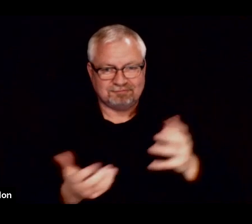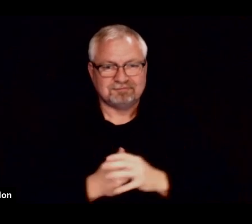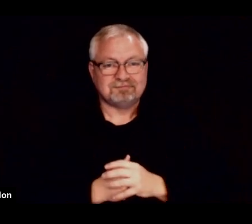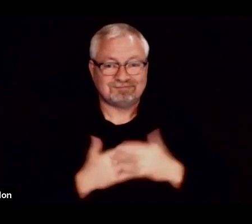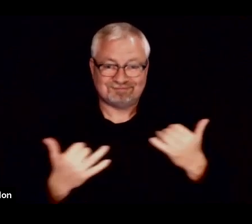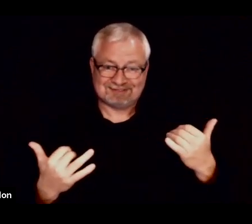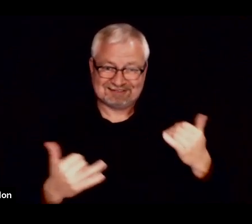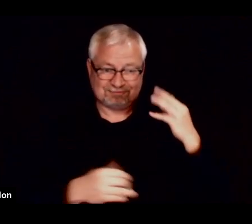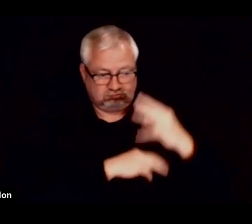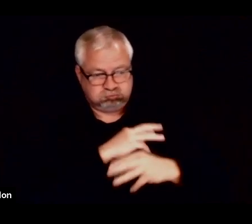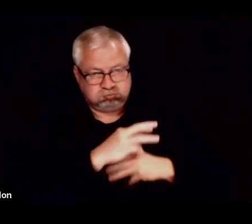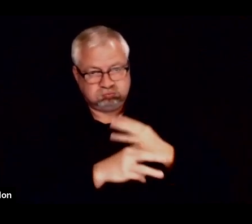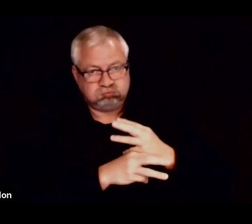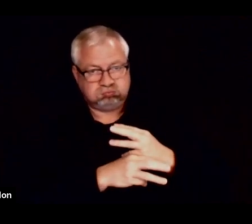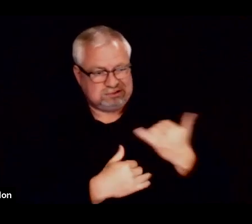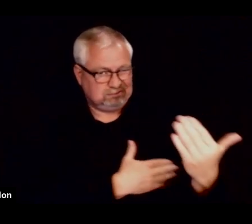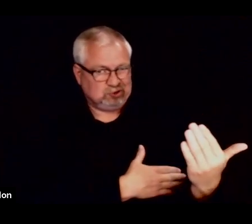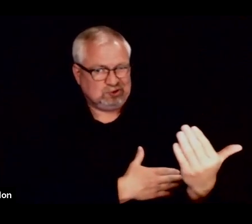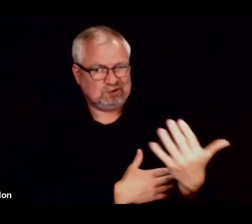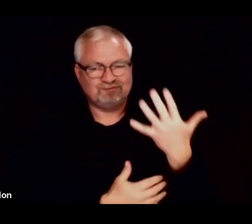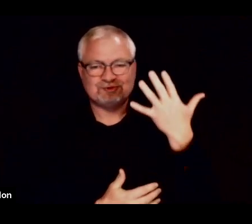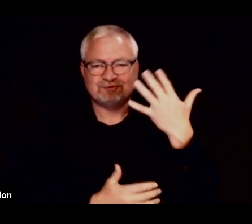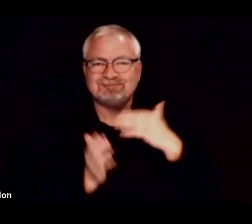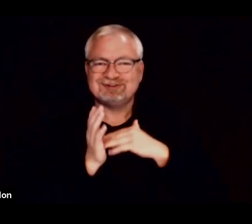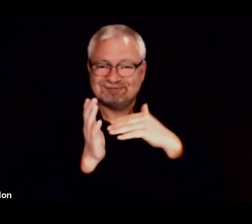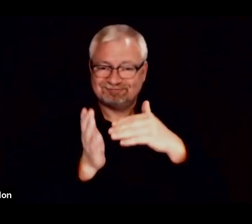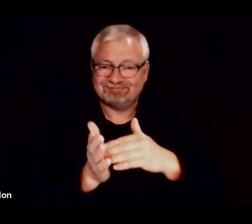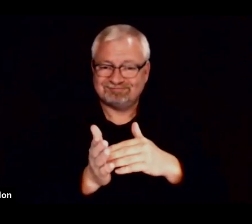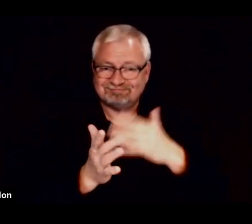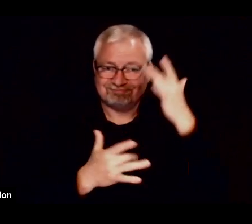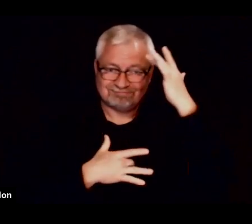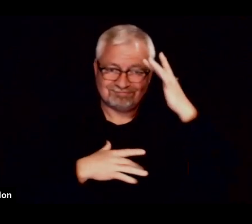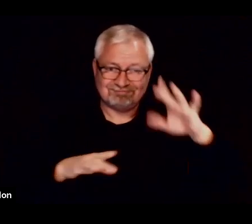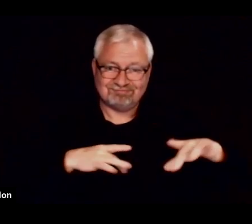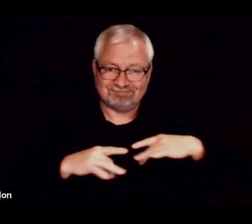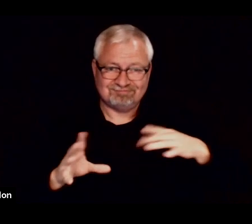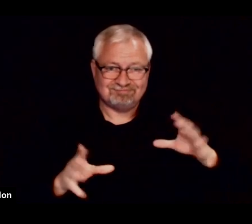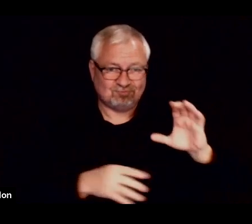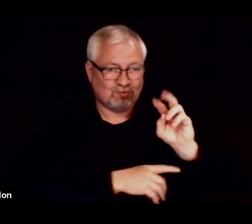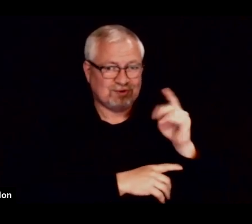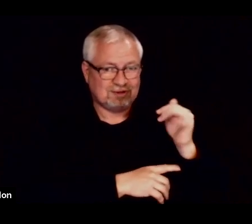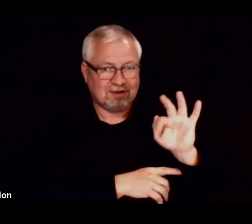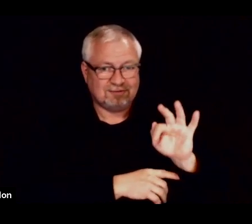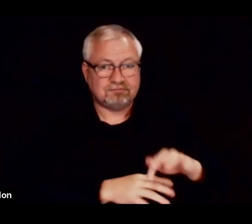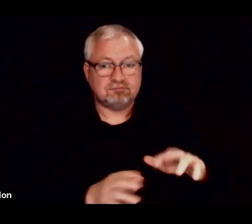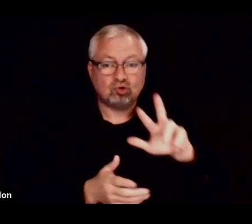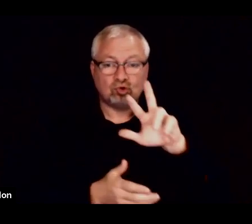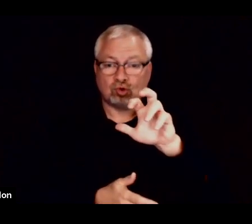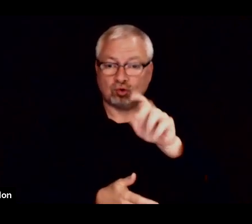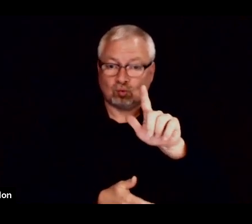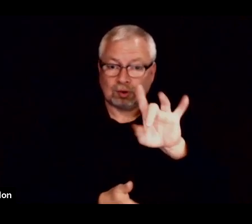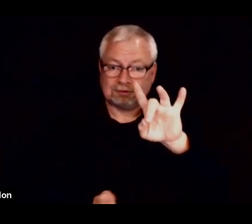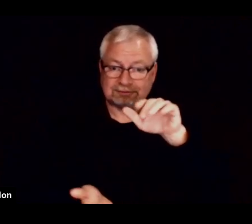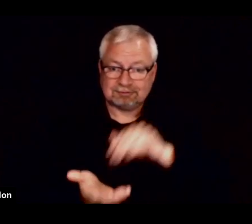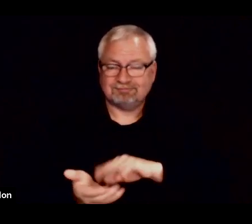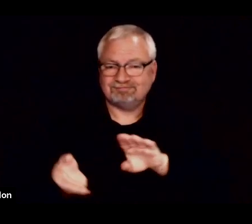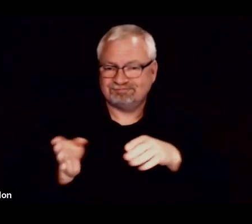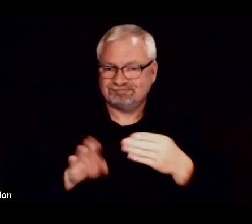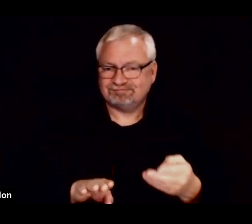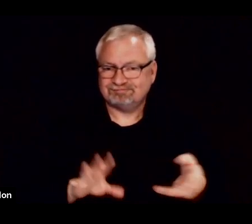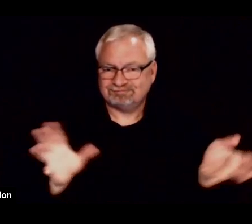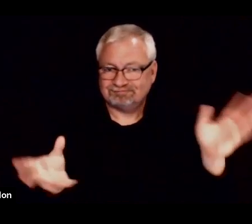topped 5 million cases of COVID-19 and 328,000 deaths from this disease. In our own